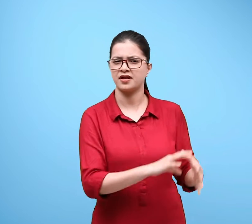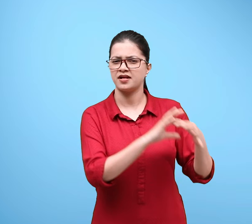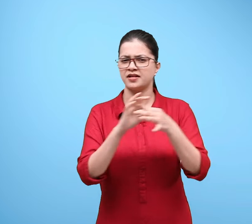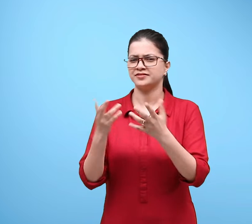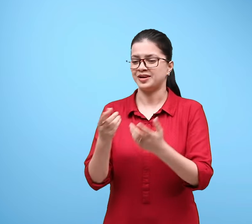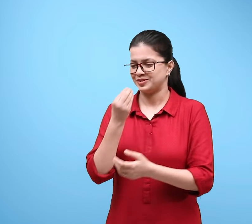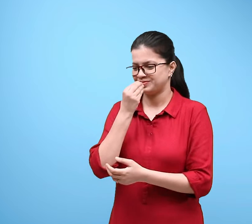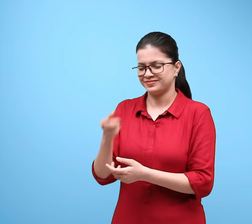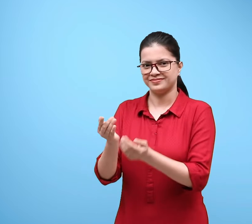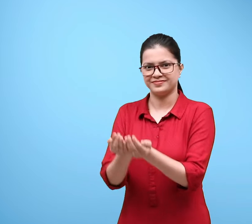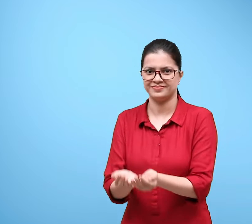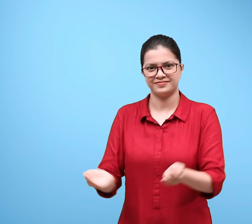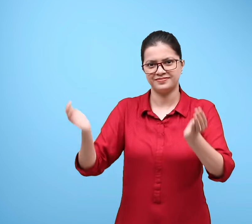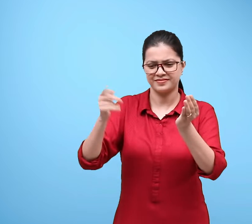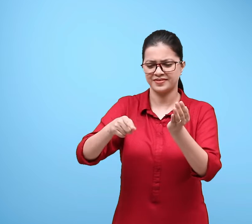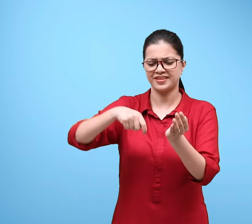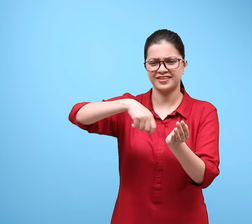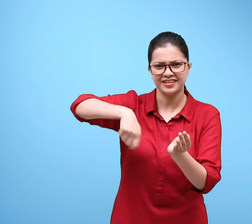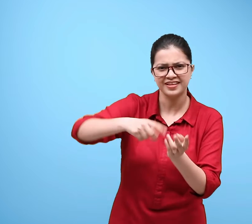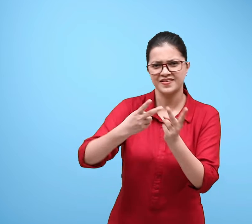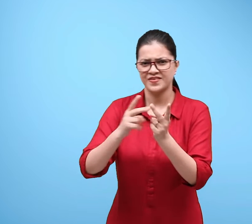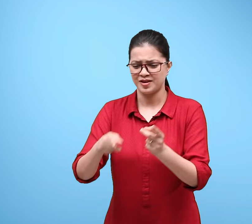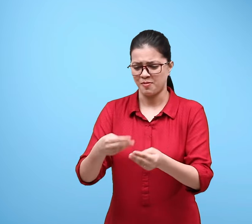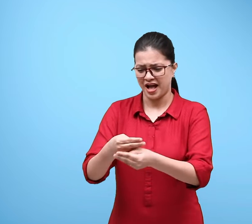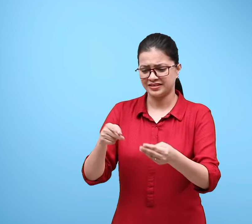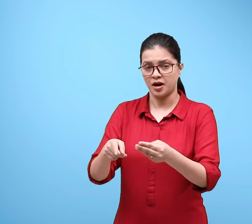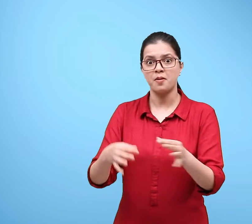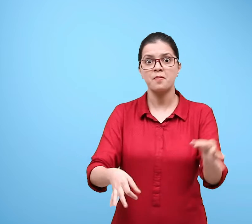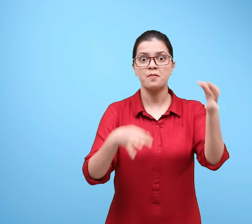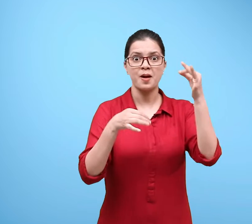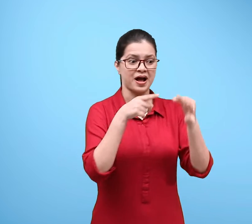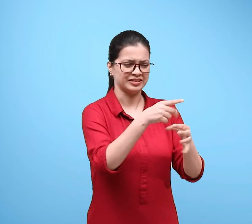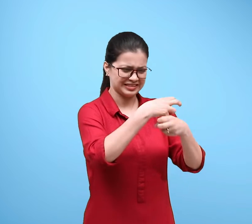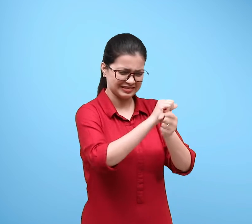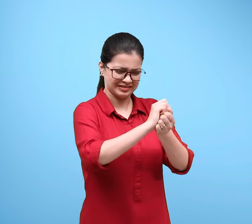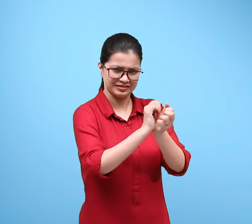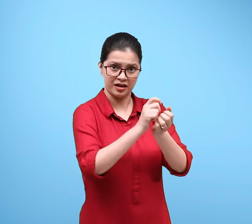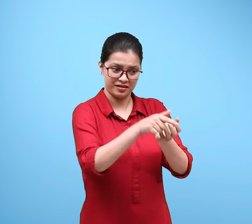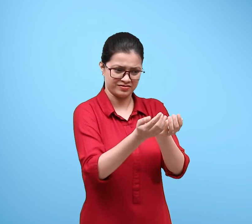Similarly, it would not be wise to use paper-like materials for cooking vessels.